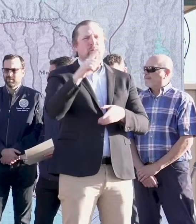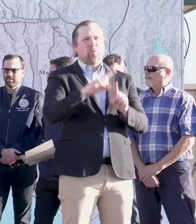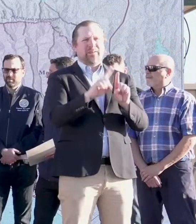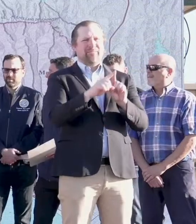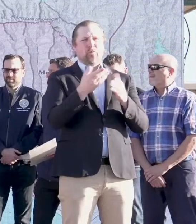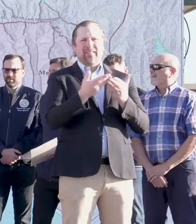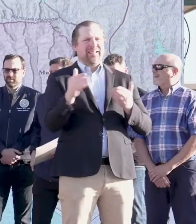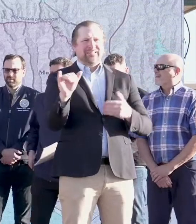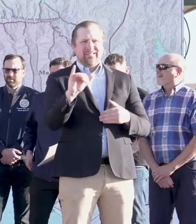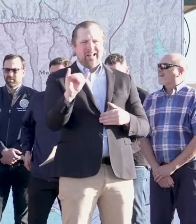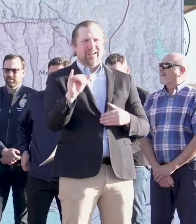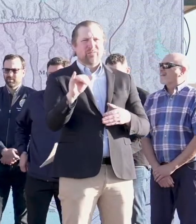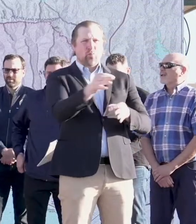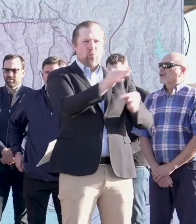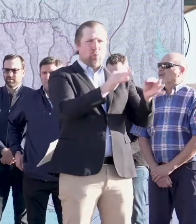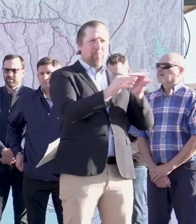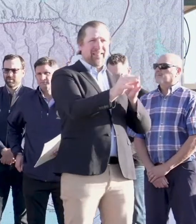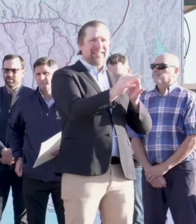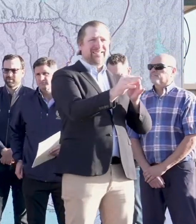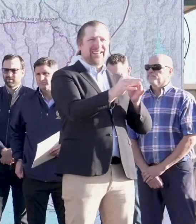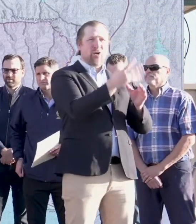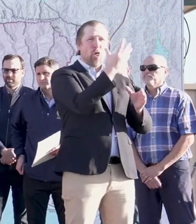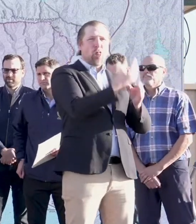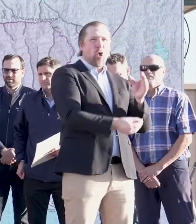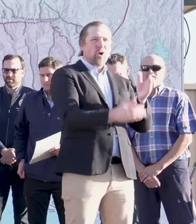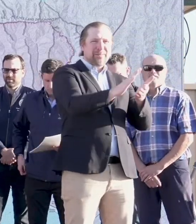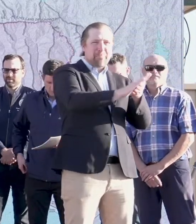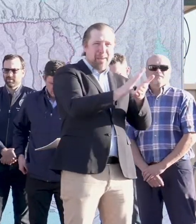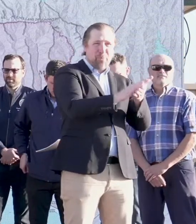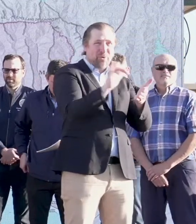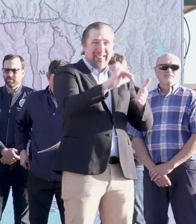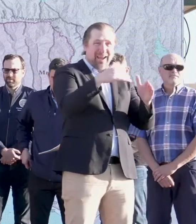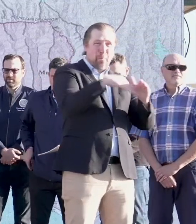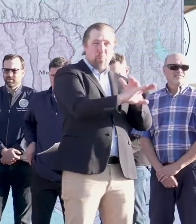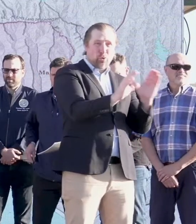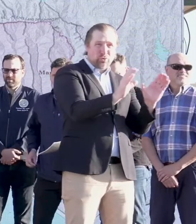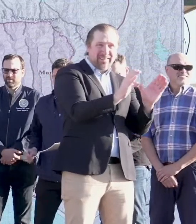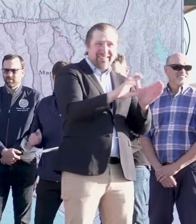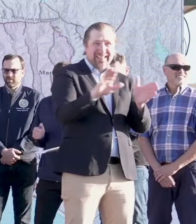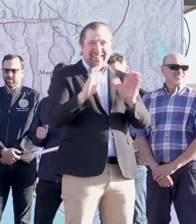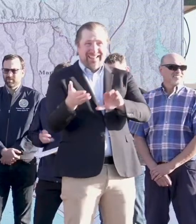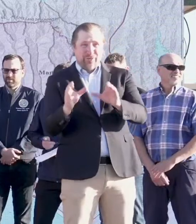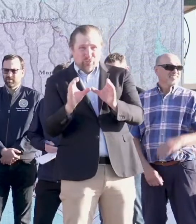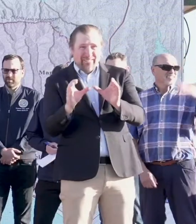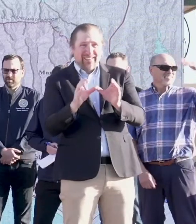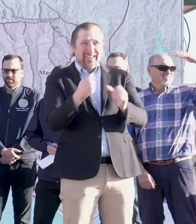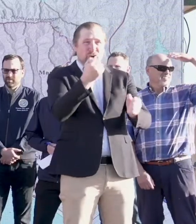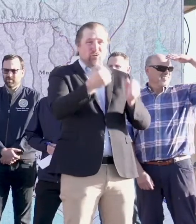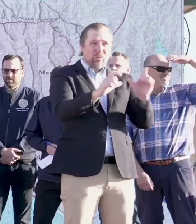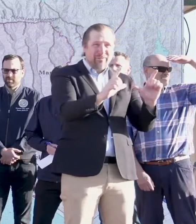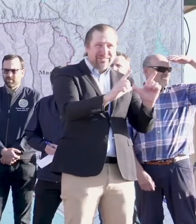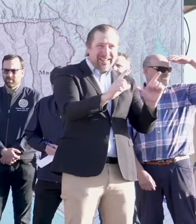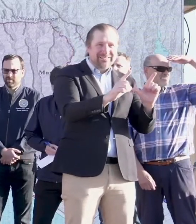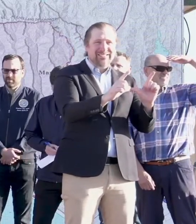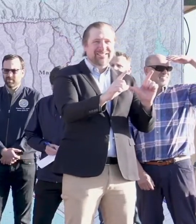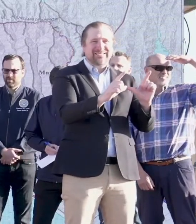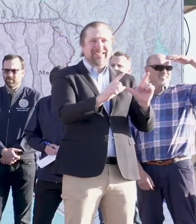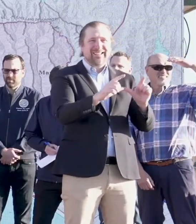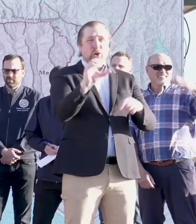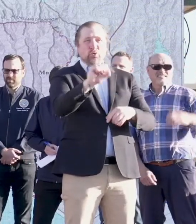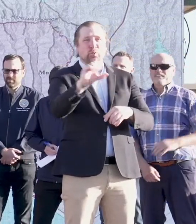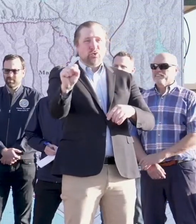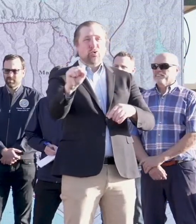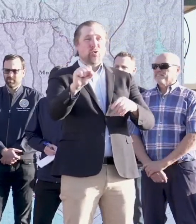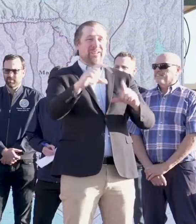things as replacing lost vital records, which include birth certificates, death certificates, driver's licenses, and social